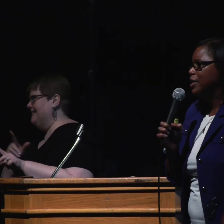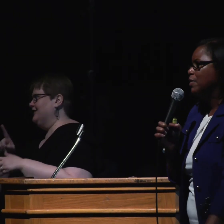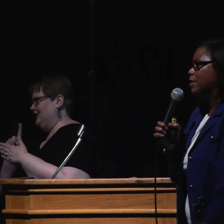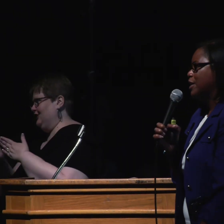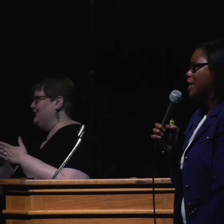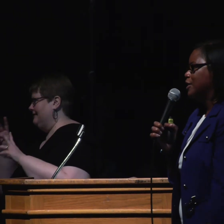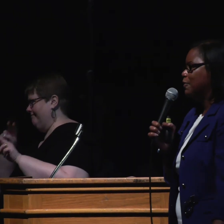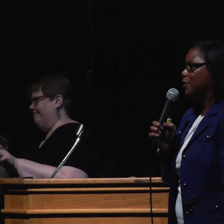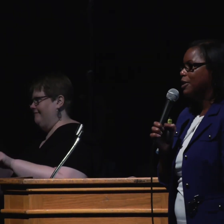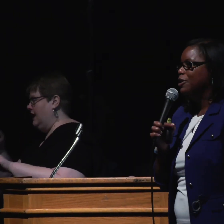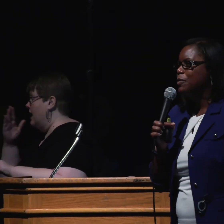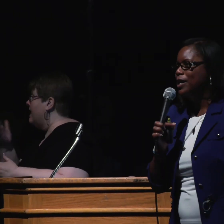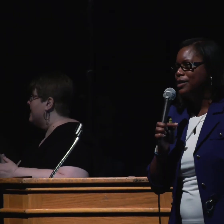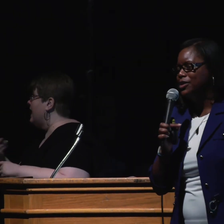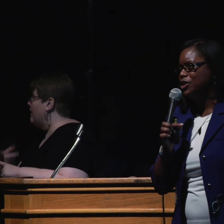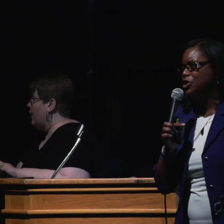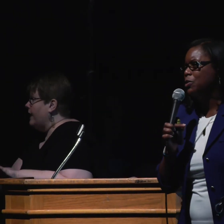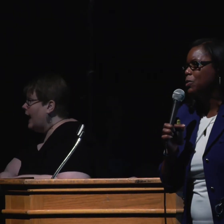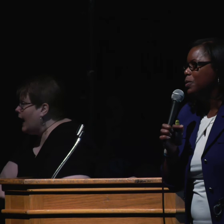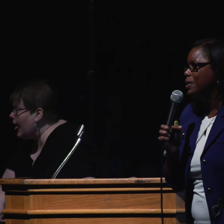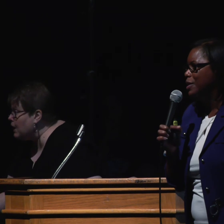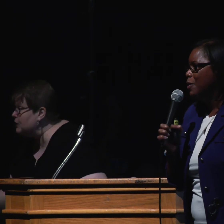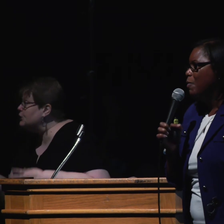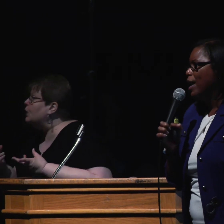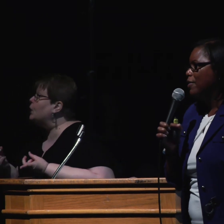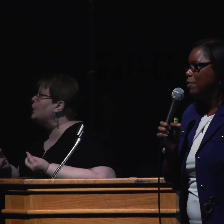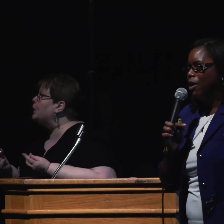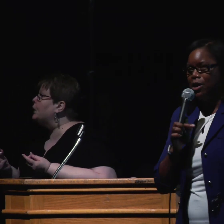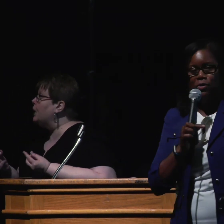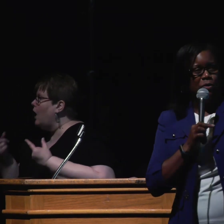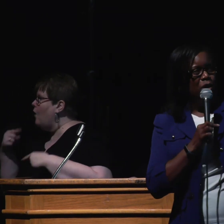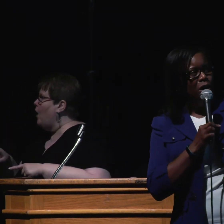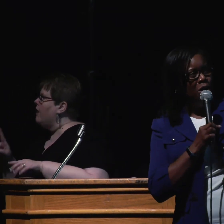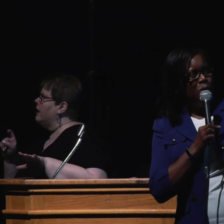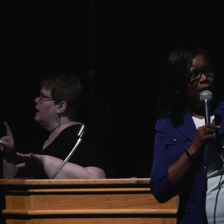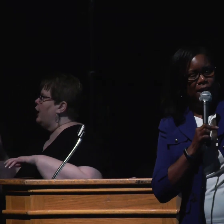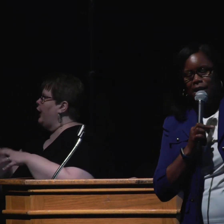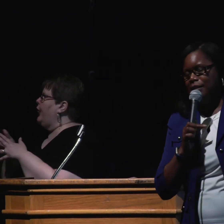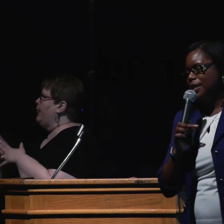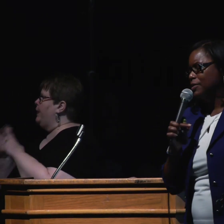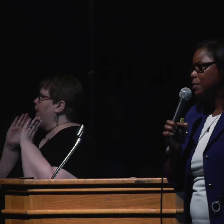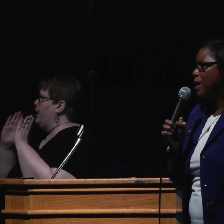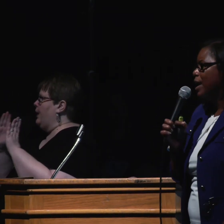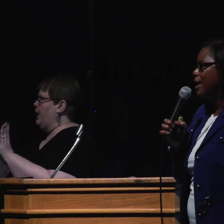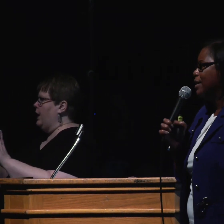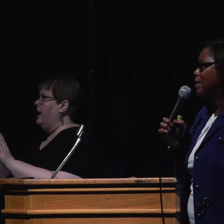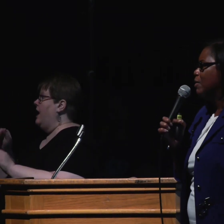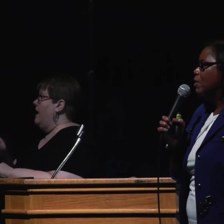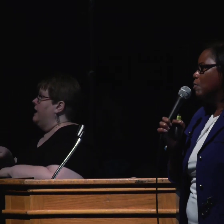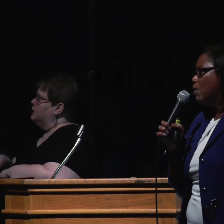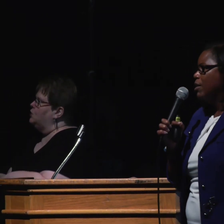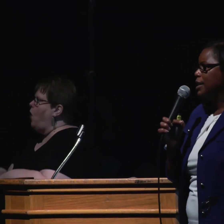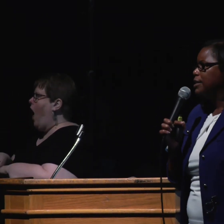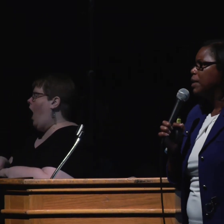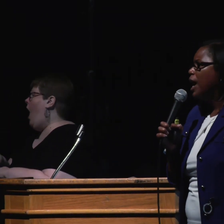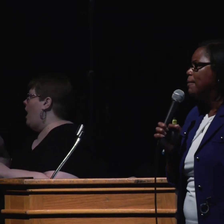out, because there are things for the little ones to do while they're walking through the hallway. They can take a squat, they can walk, take some hops